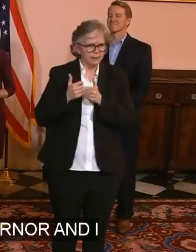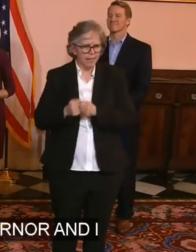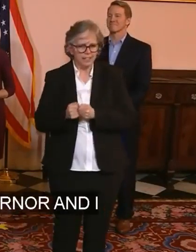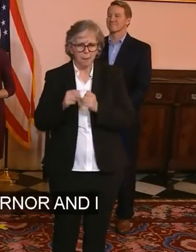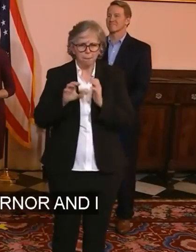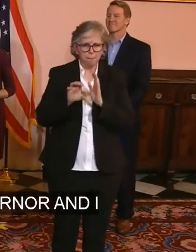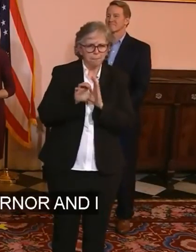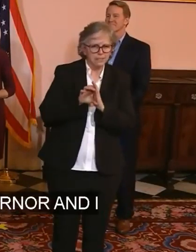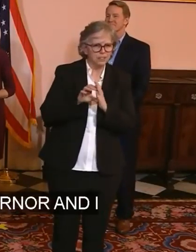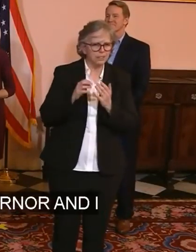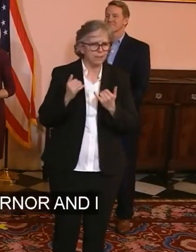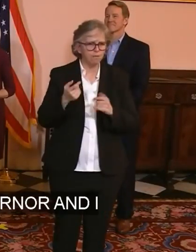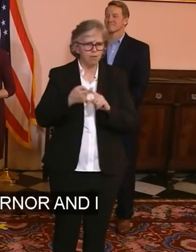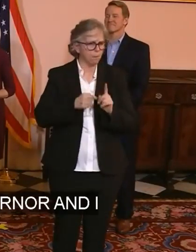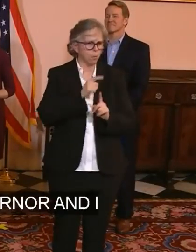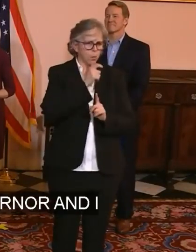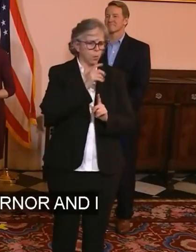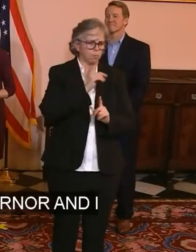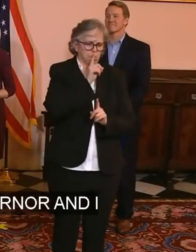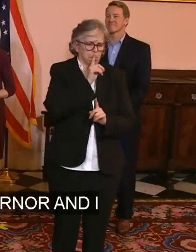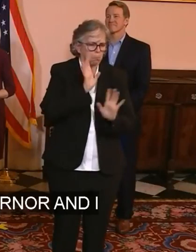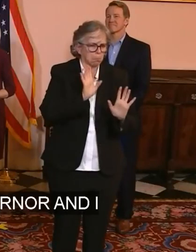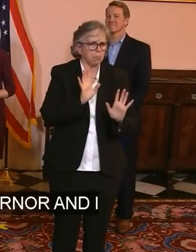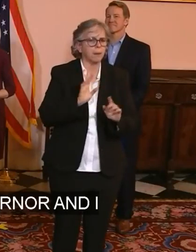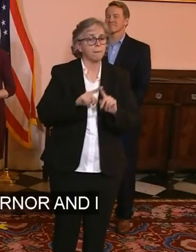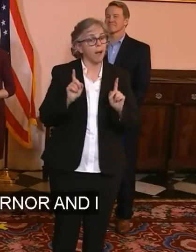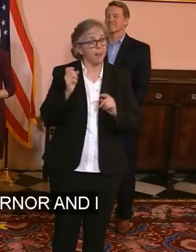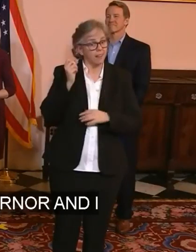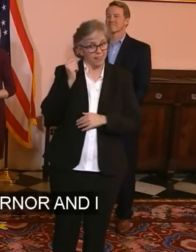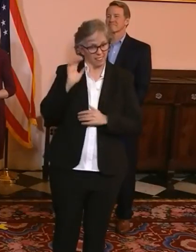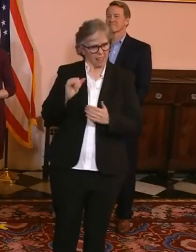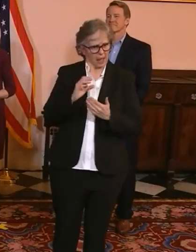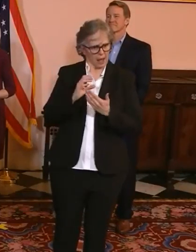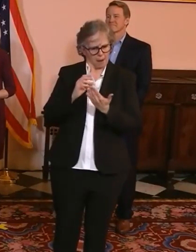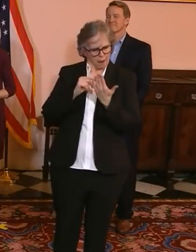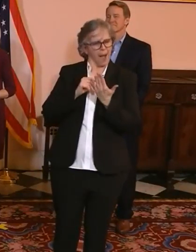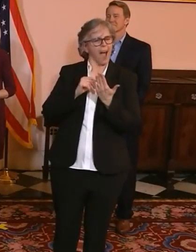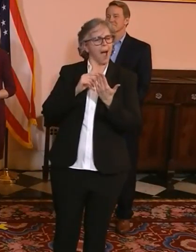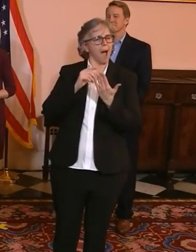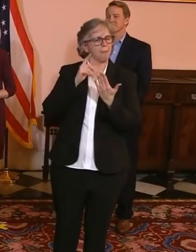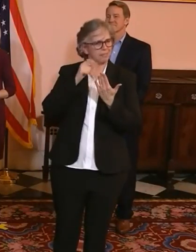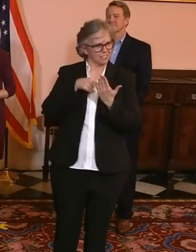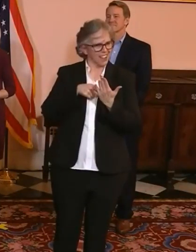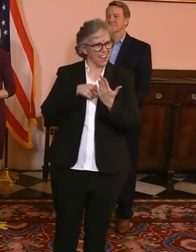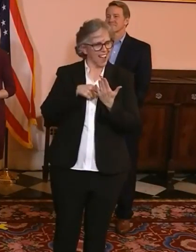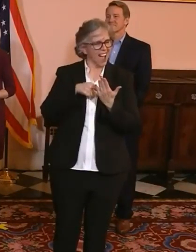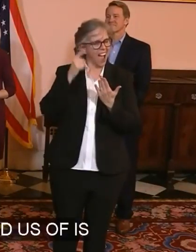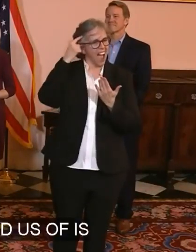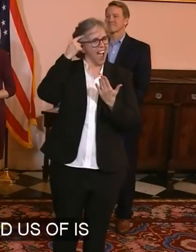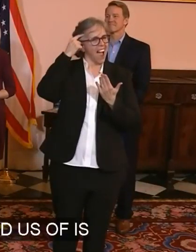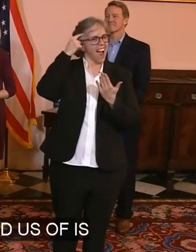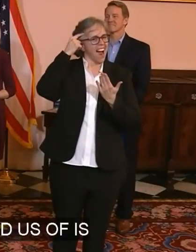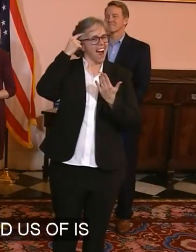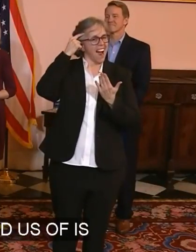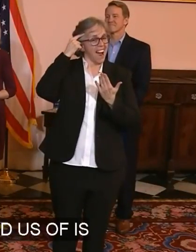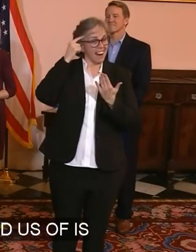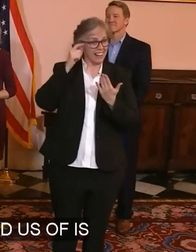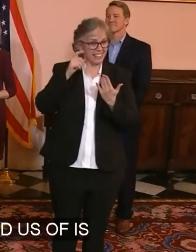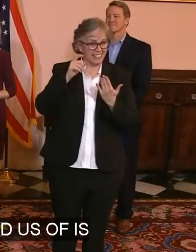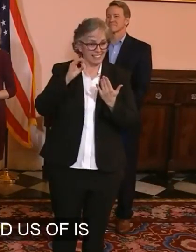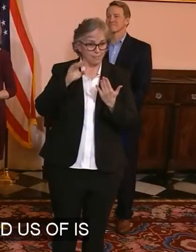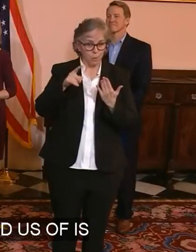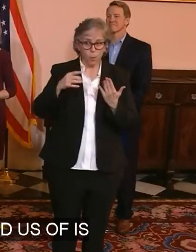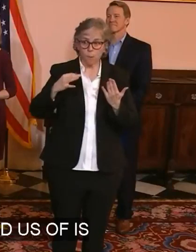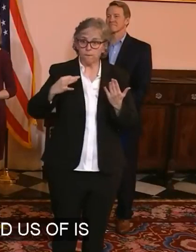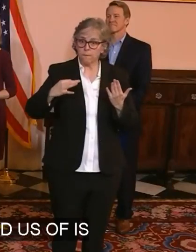was from, but what it reminded both of us is that even if you're doing volunteer work,